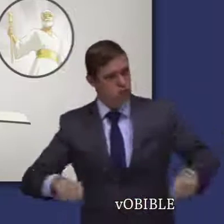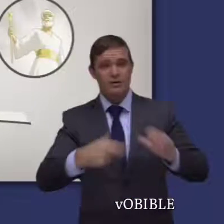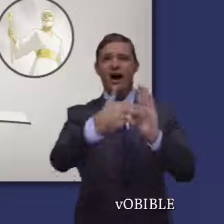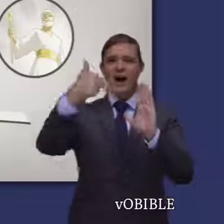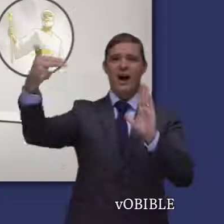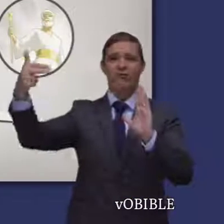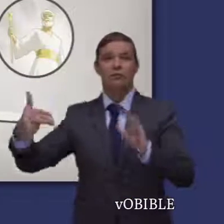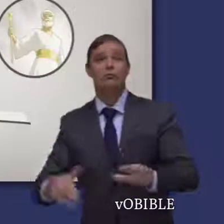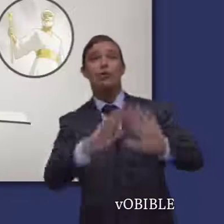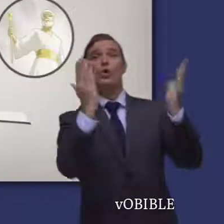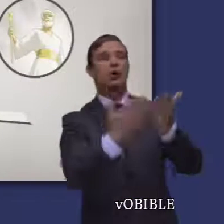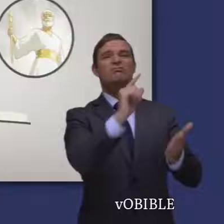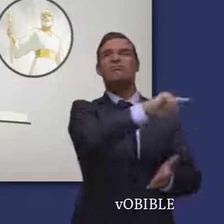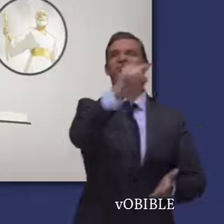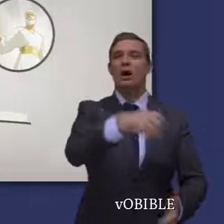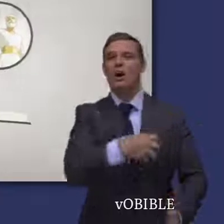all human governments.